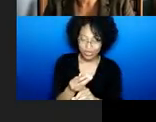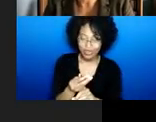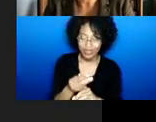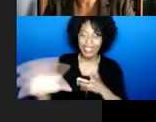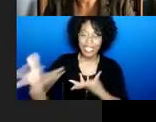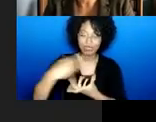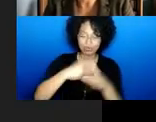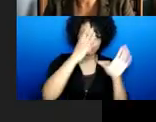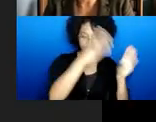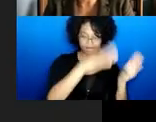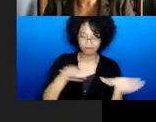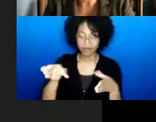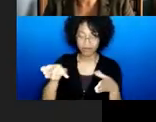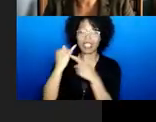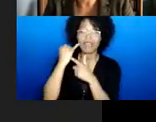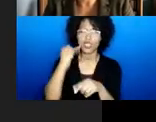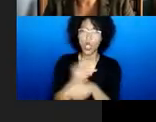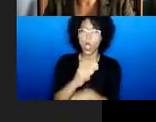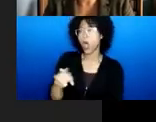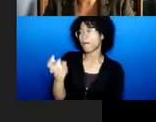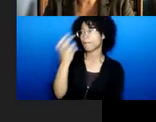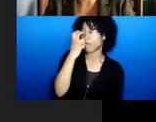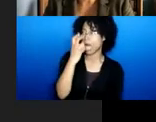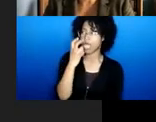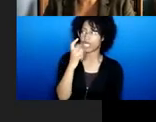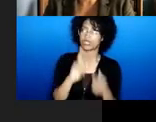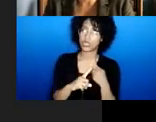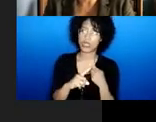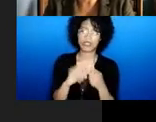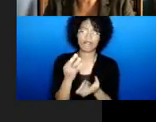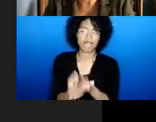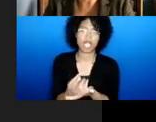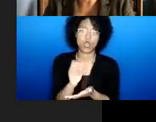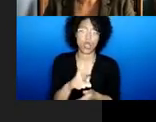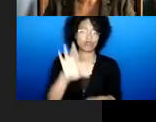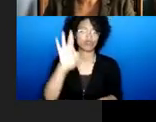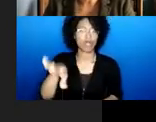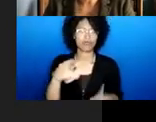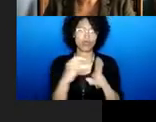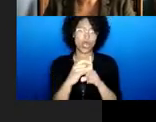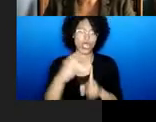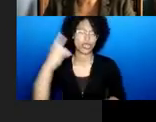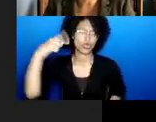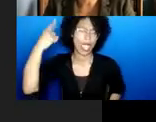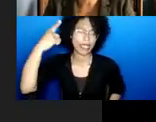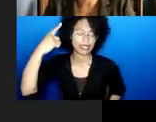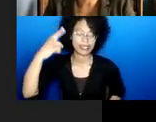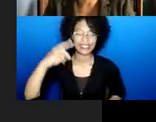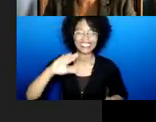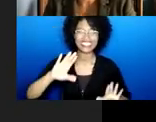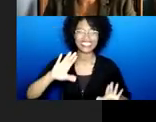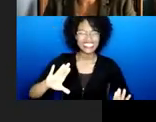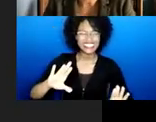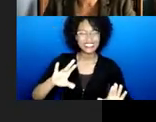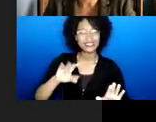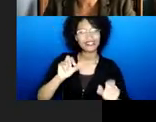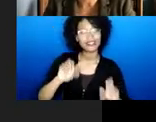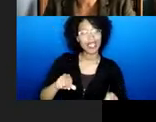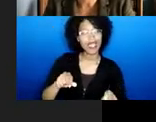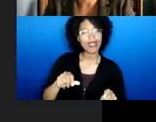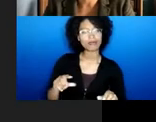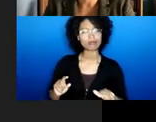use language like so-and-so is blind to the fact, or you drop the word crazy, or those sorts of things can be really hurtful